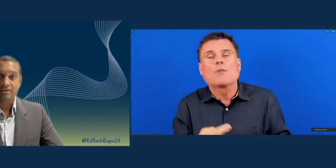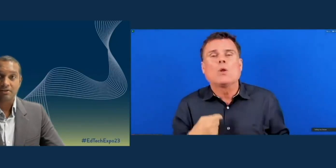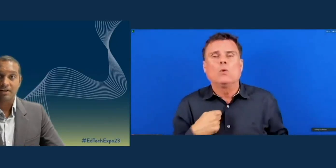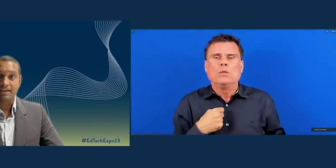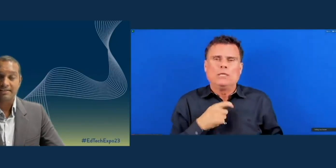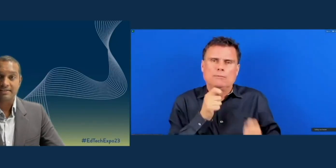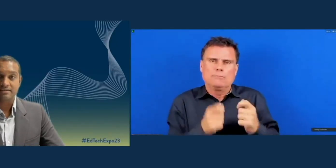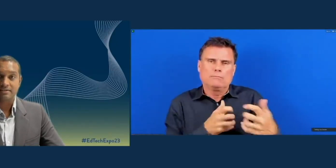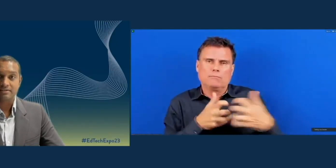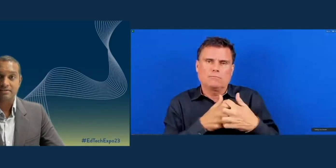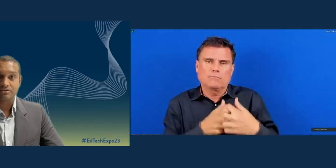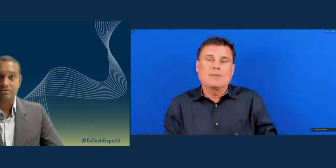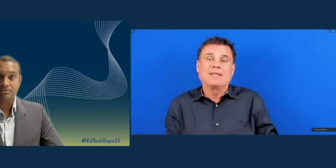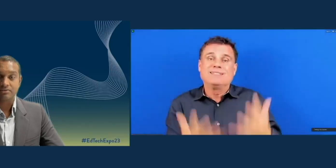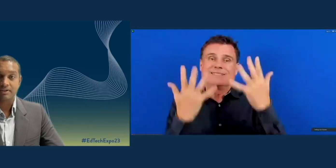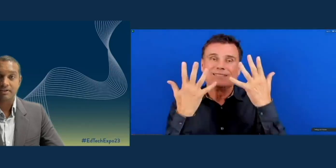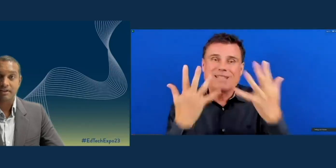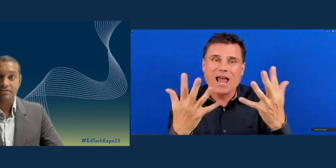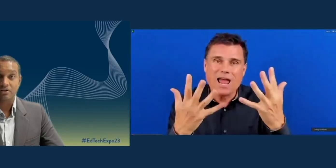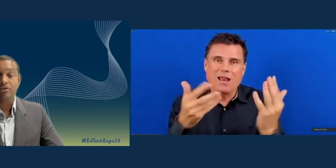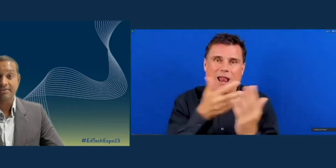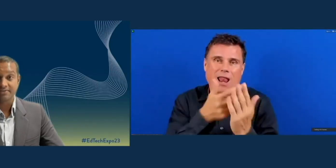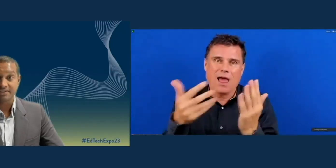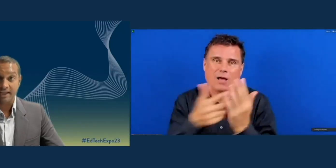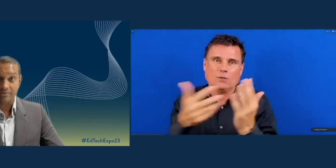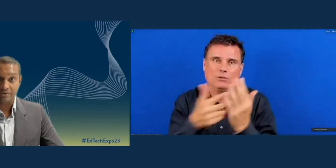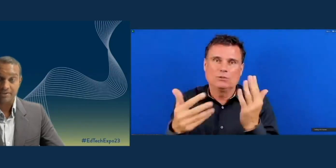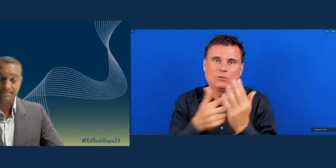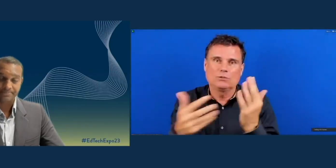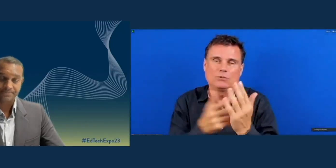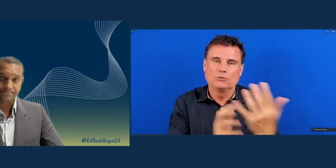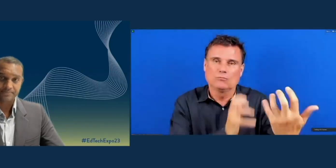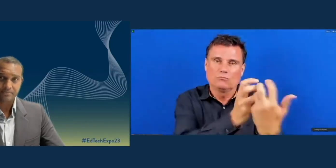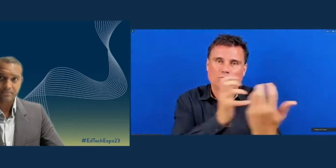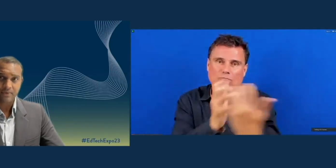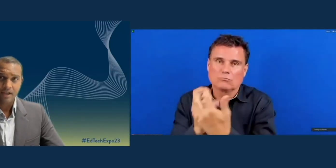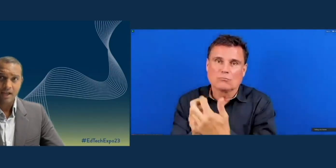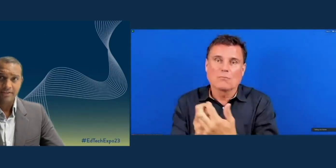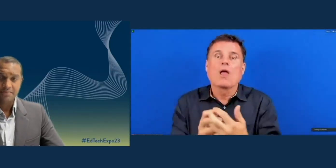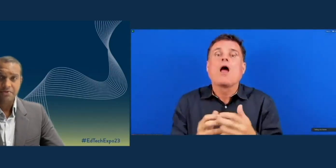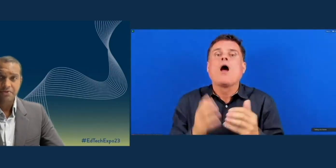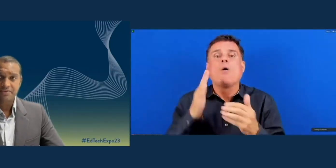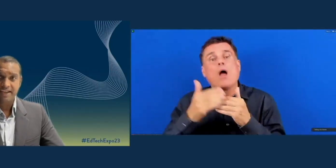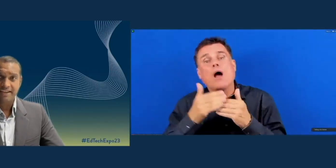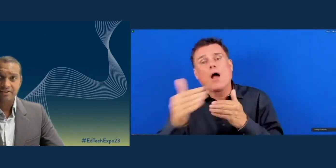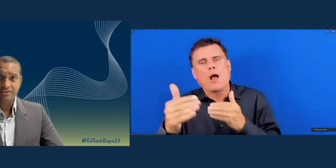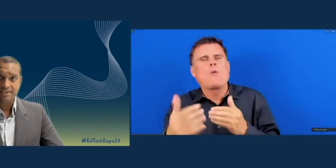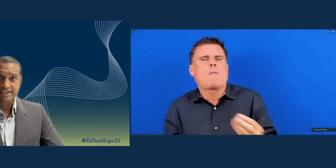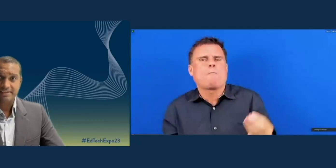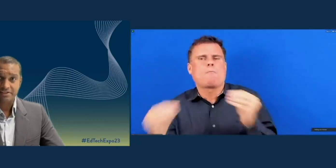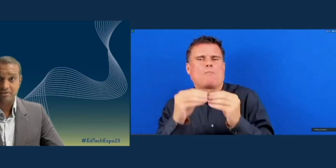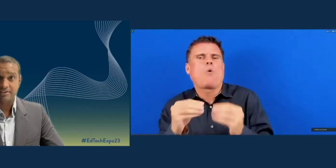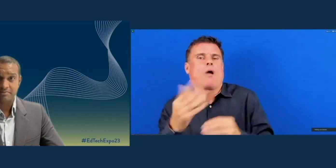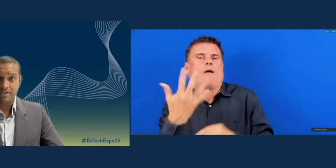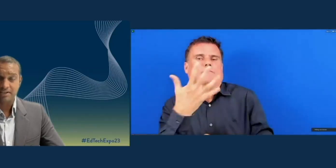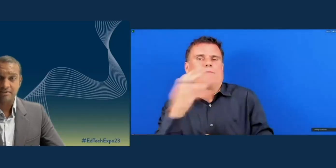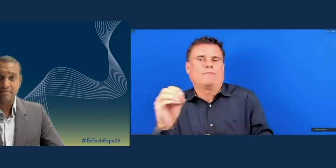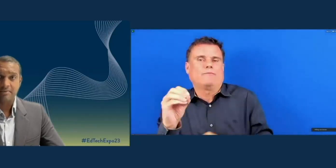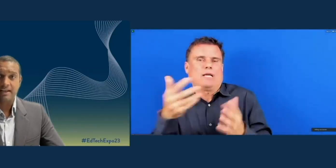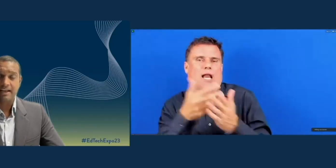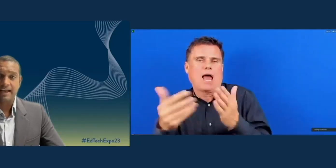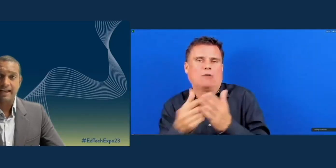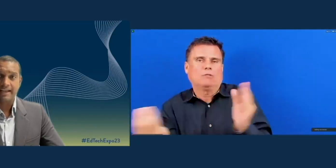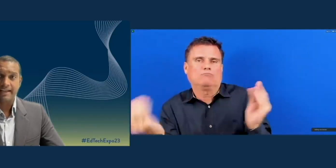years, localized it to a total of 50 languages. This proved that using digital as a